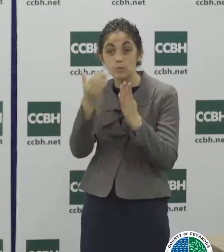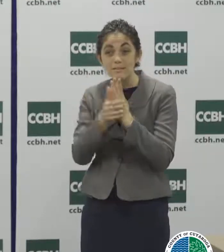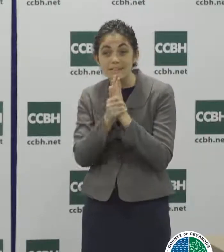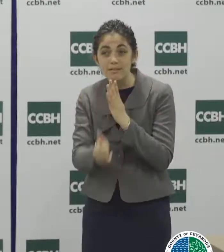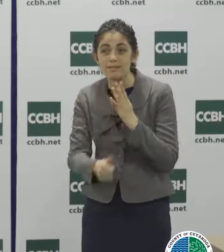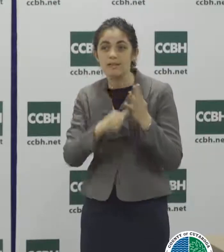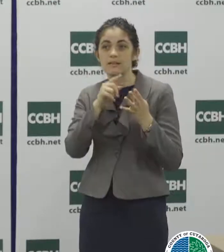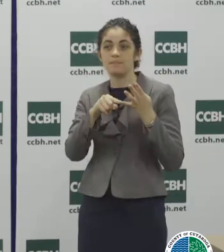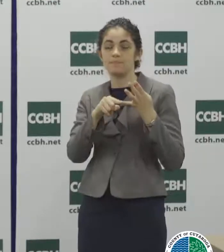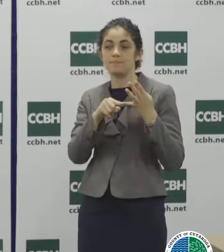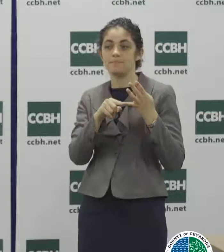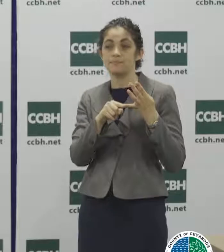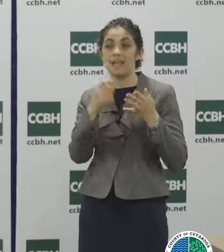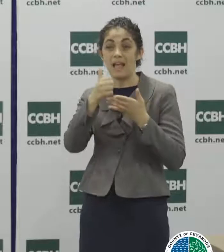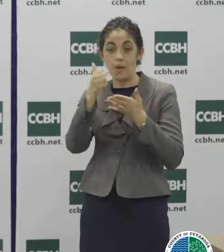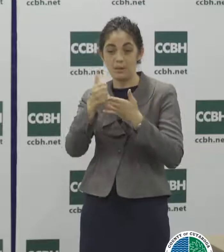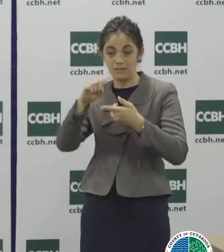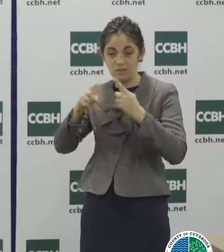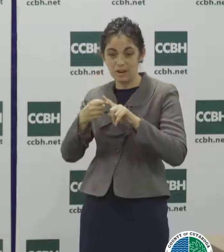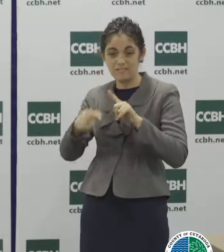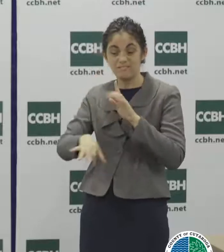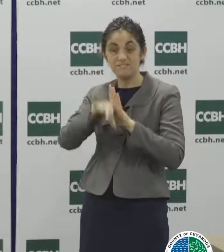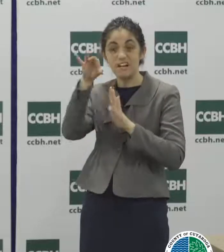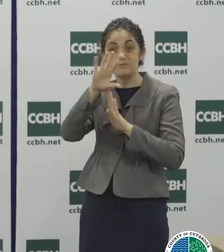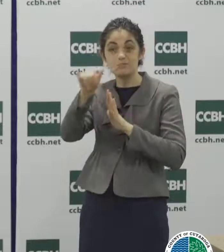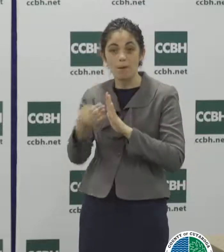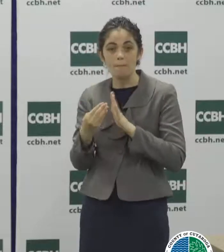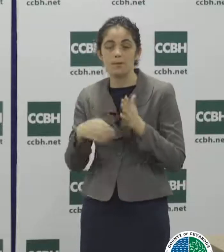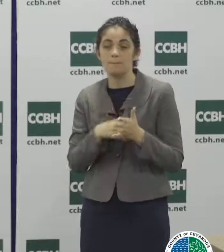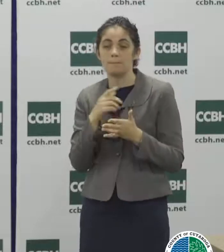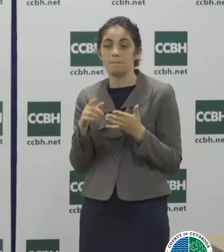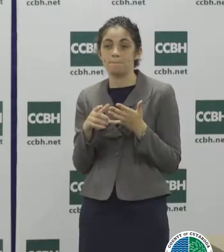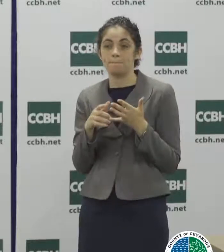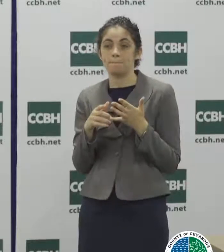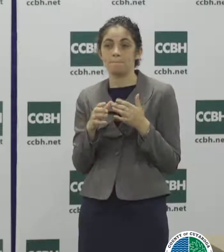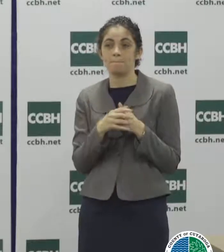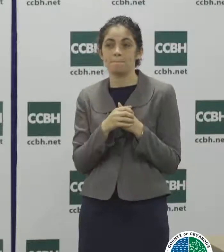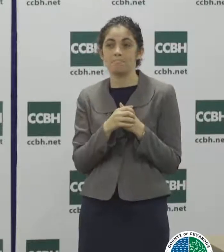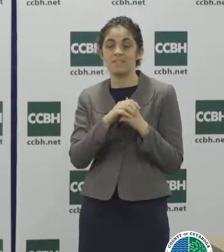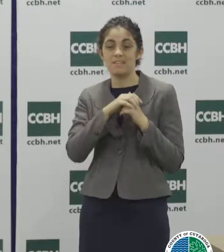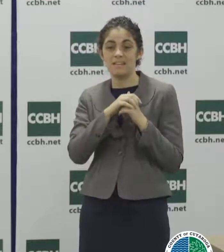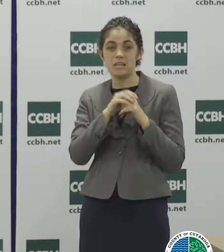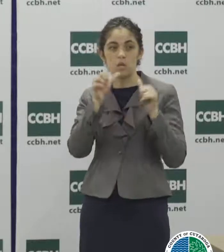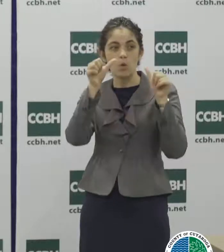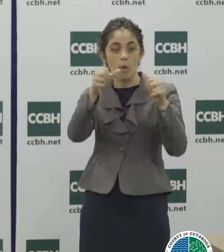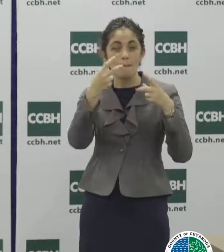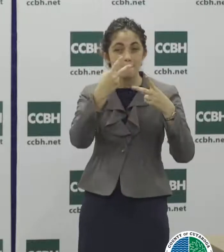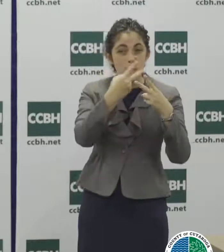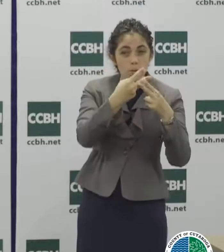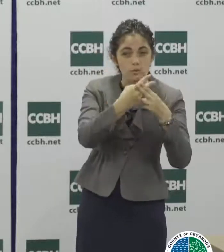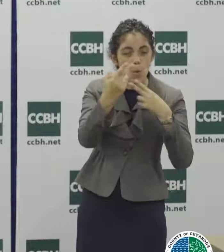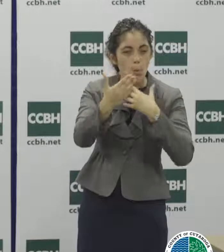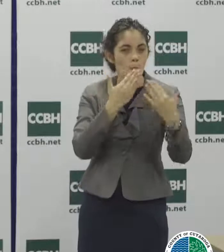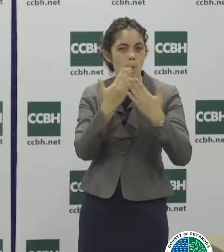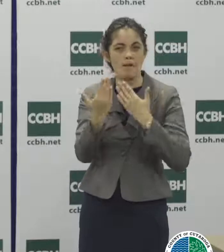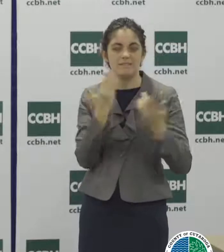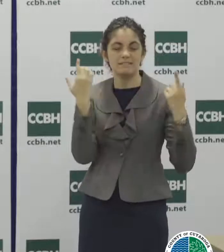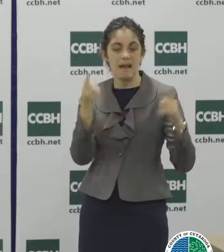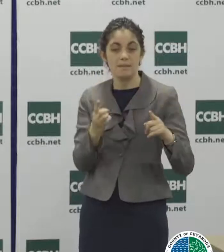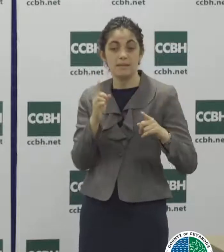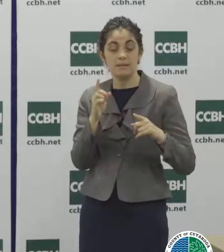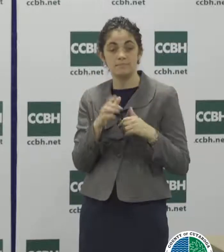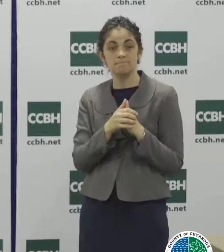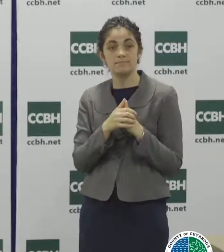skill, helping a friend find a job. Go on and post whatever it is that you're